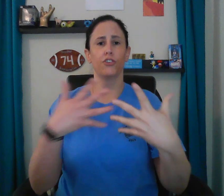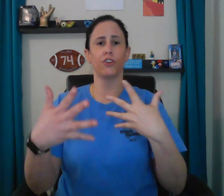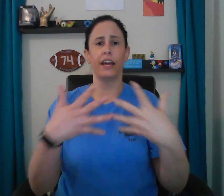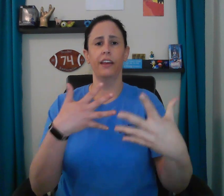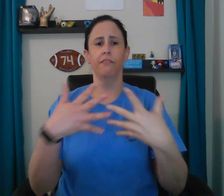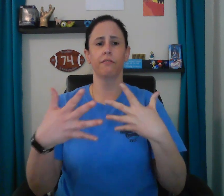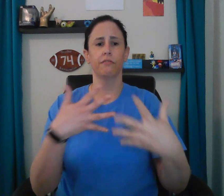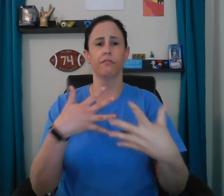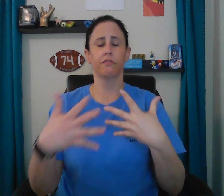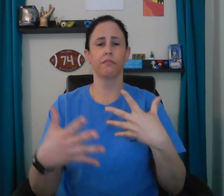gray,